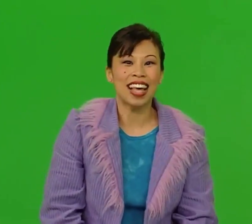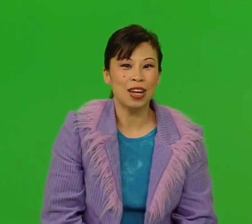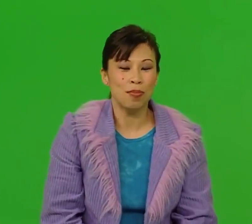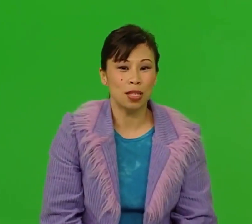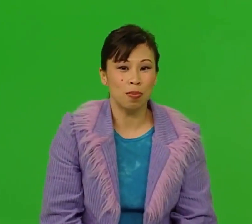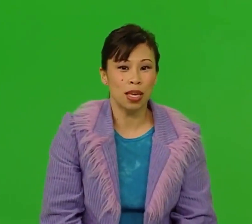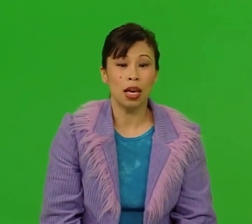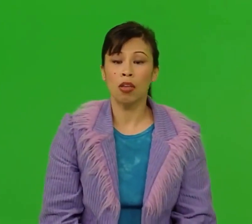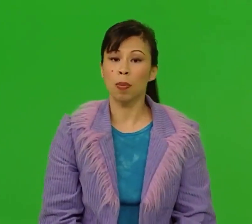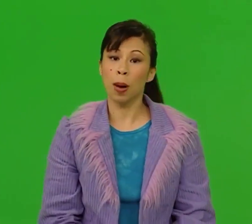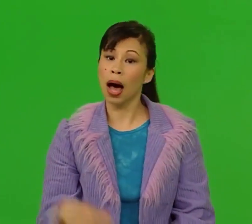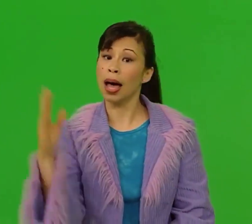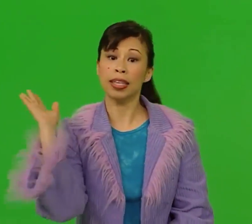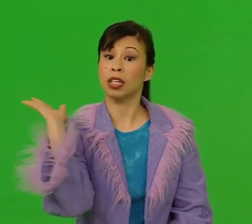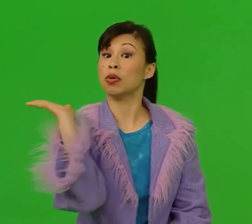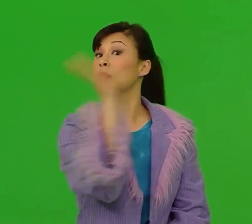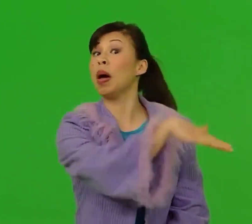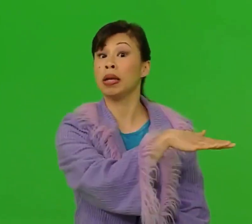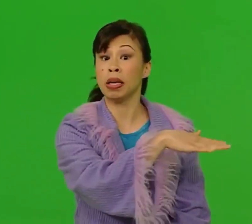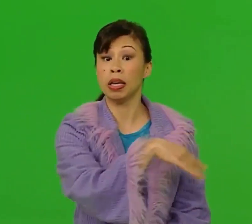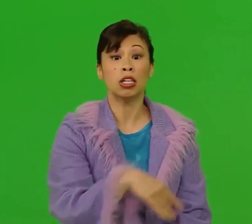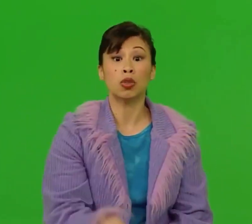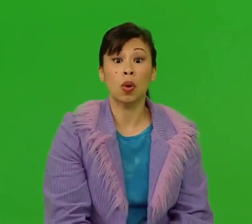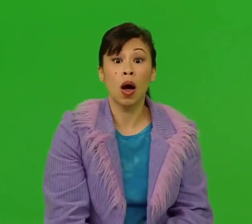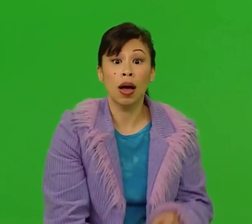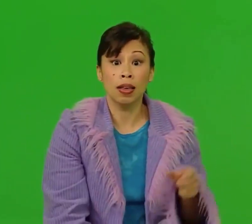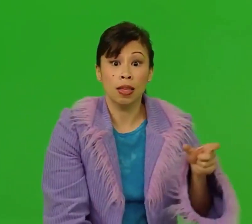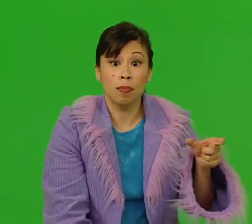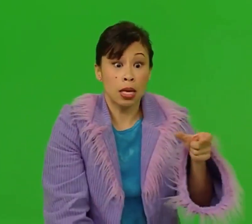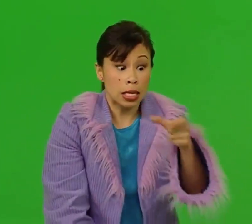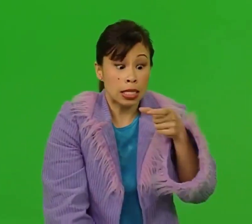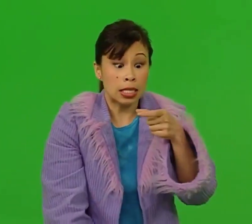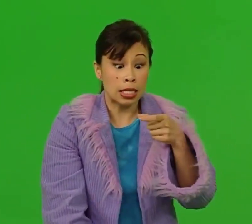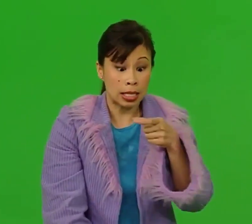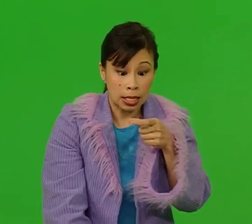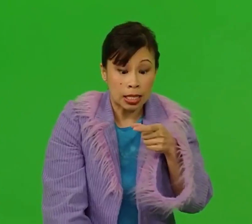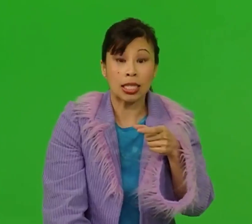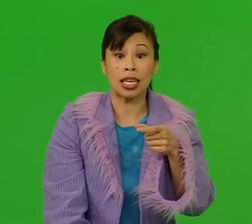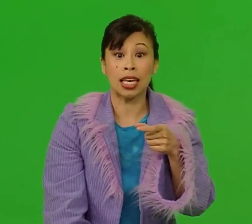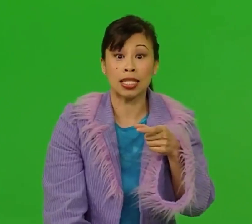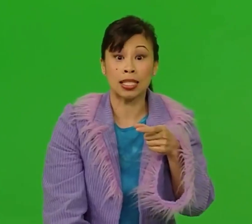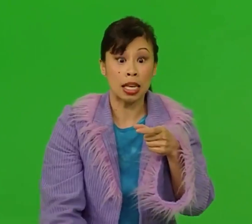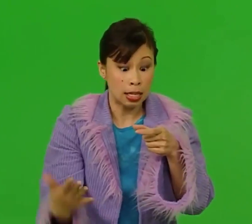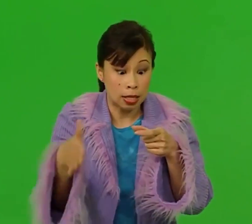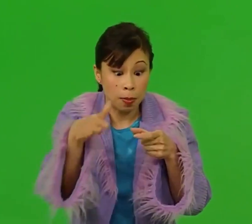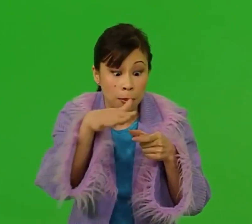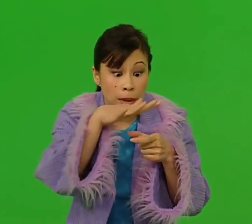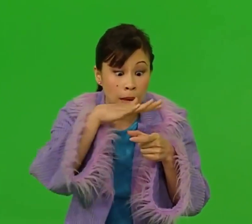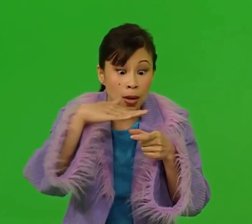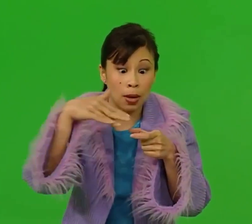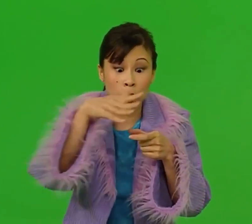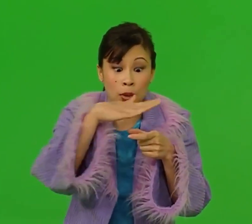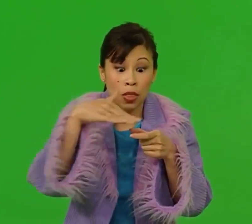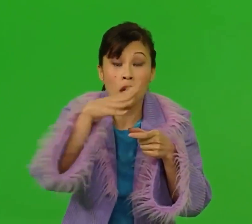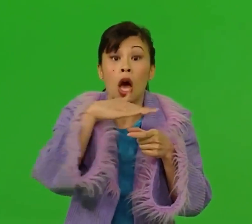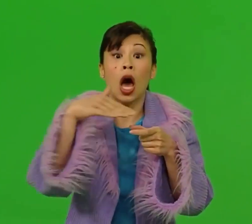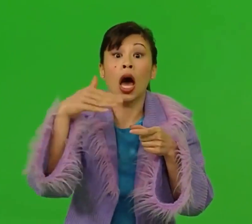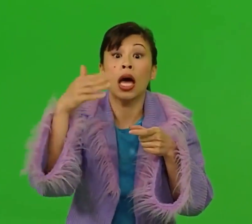Said Miss Bee, "The pies are runny. Try the biscuits smeared with